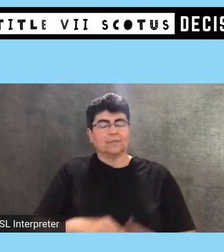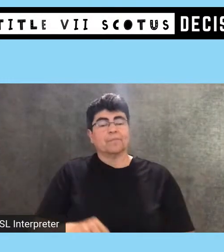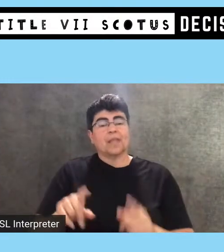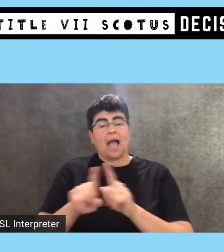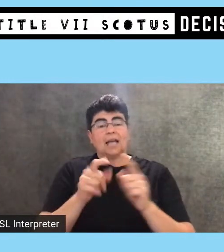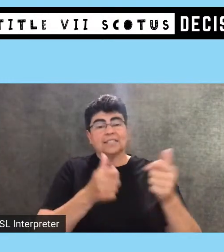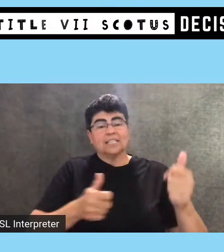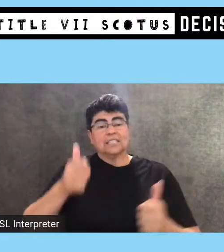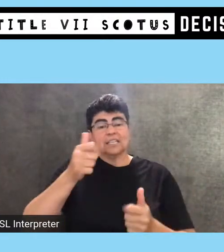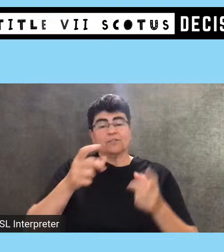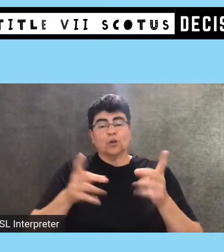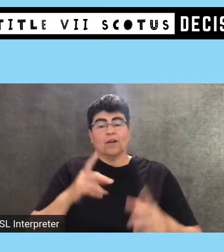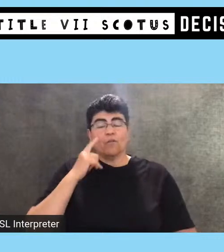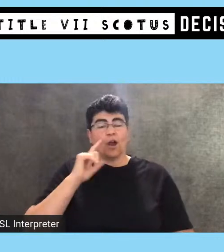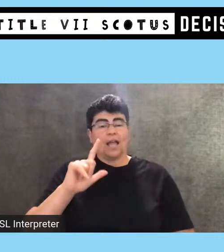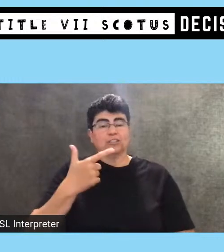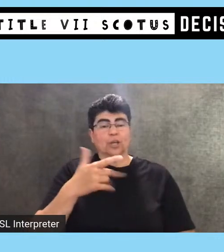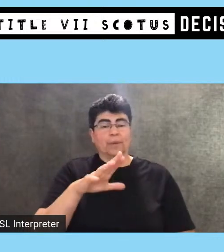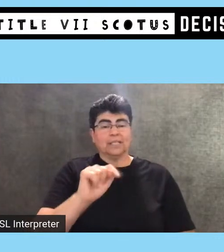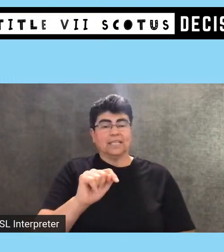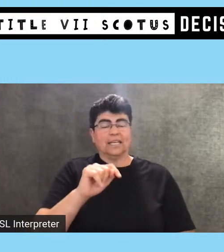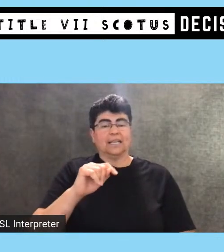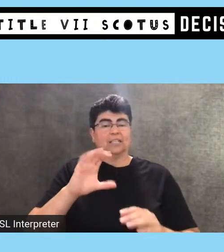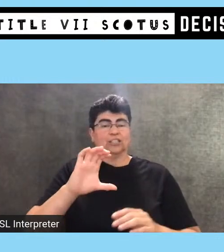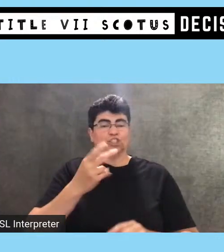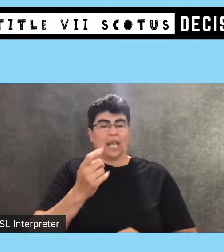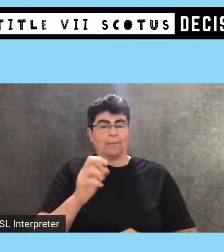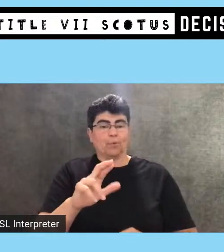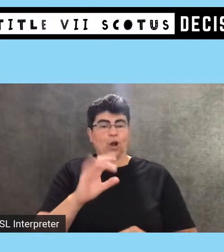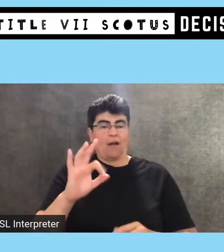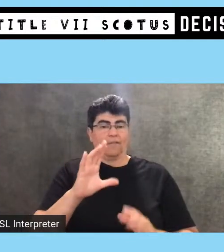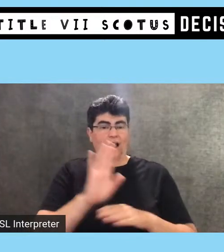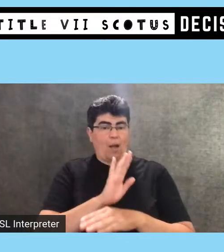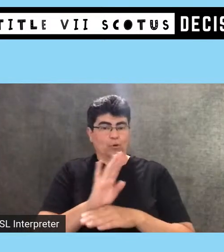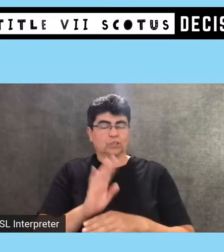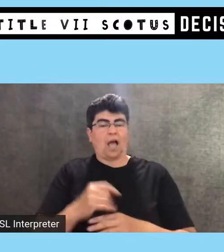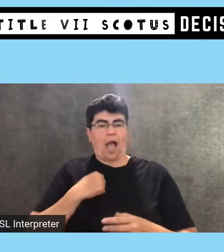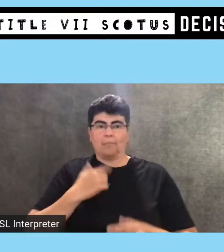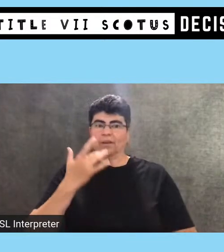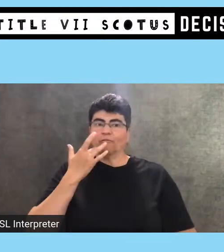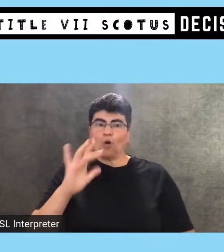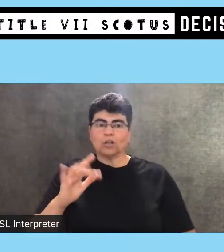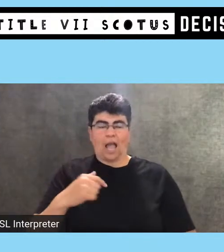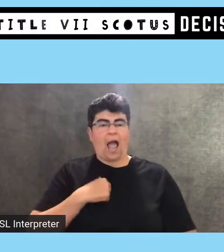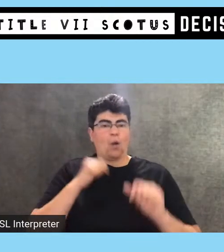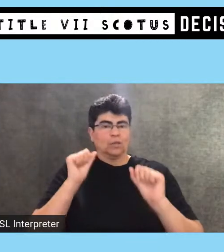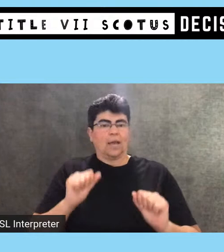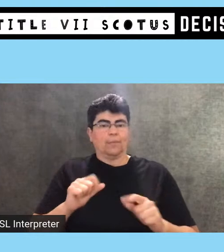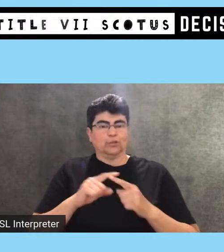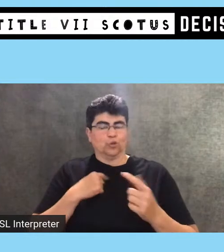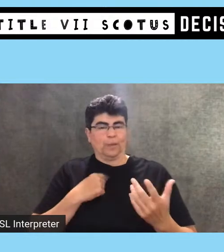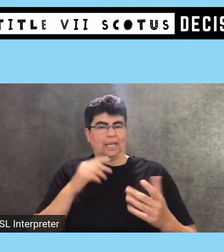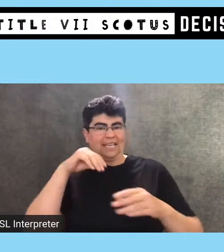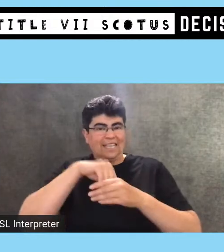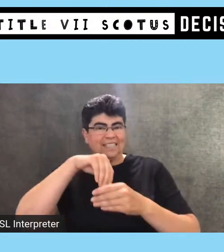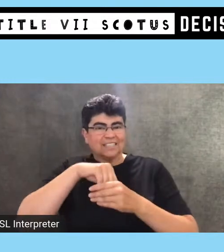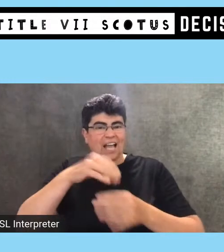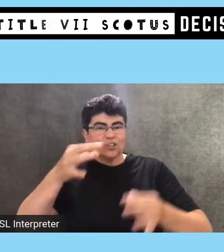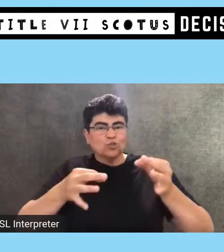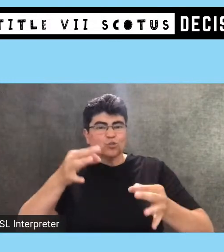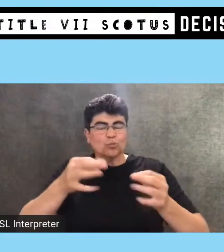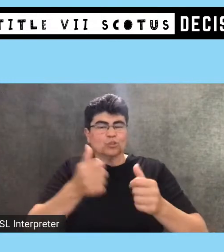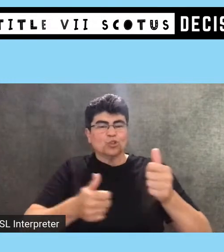executive director of the LGBT Chamber of Commerce, I've been fortunate that I was able to be inside the Supreme Court